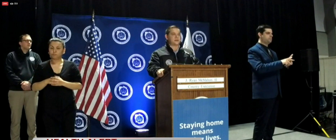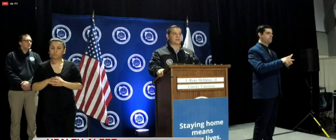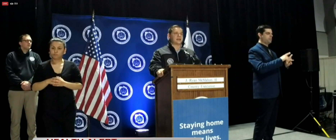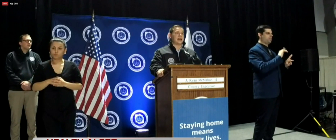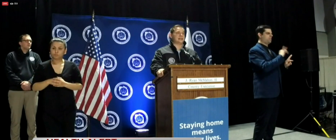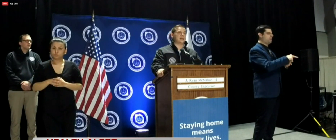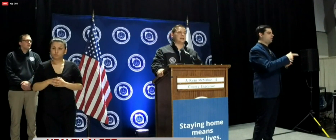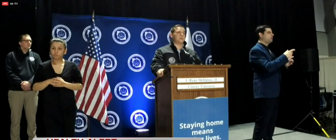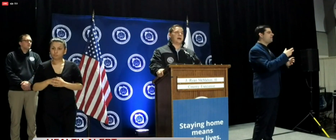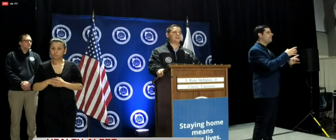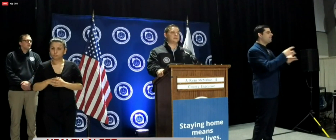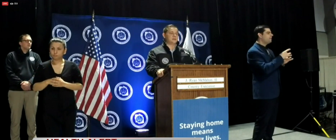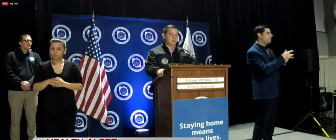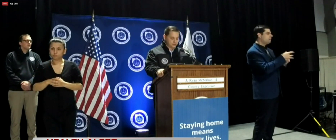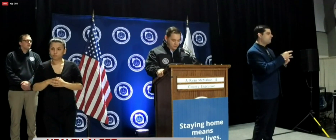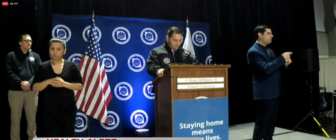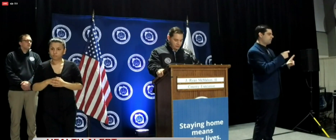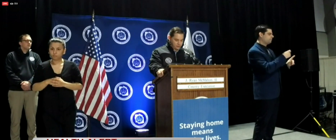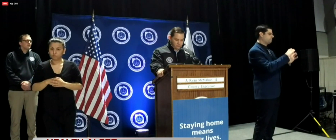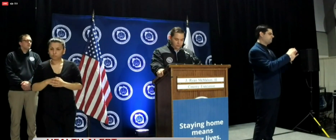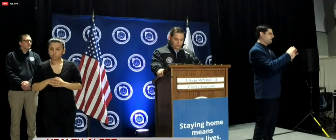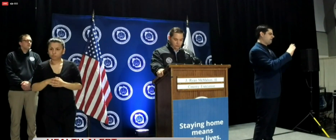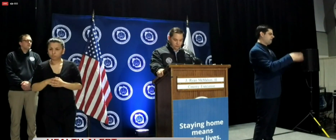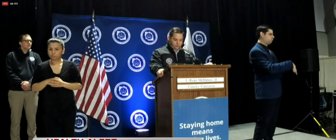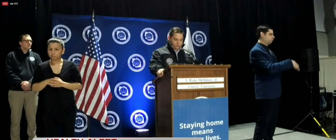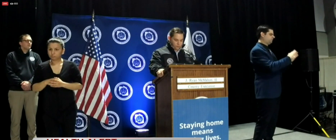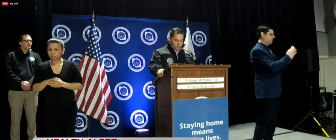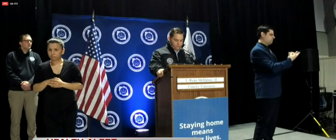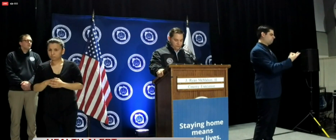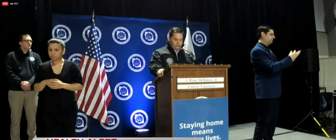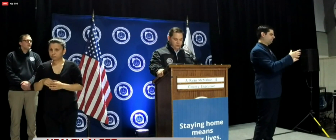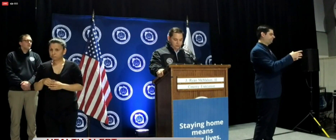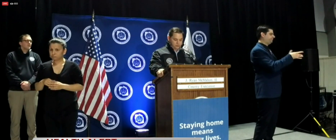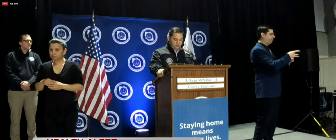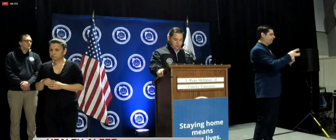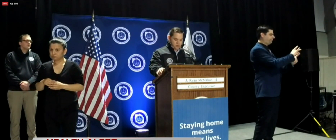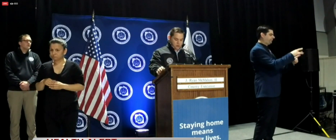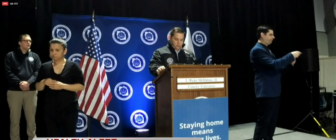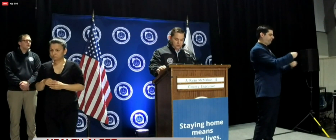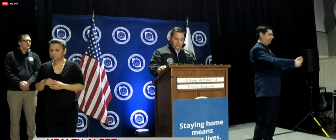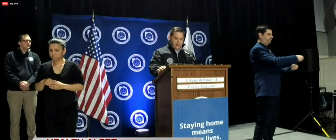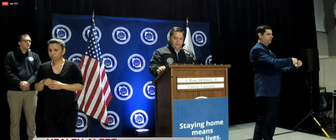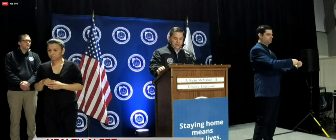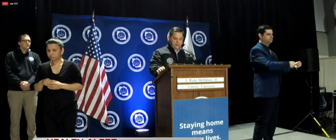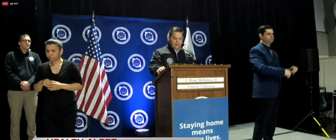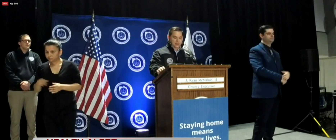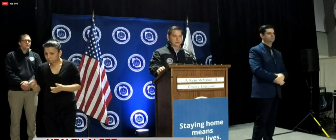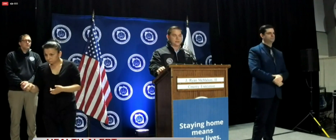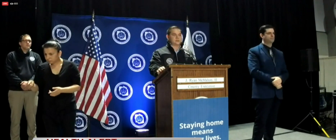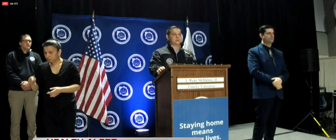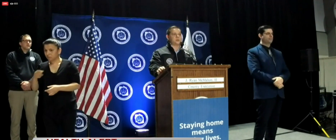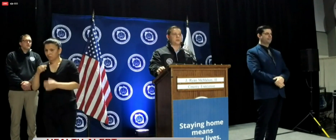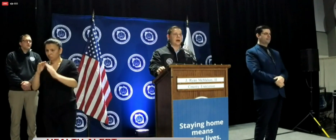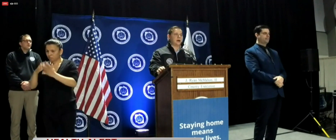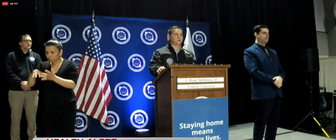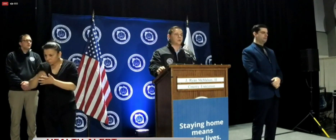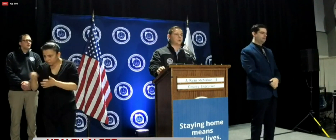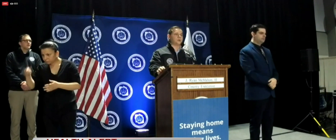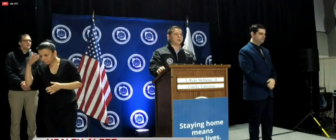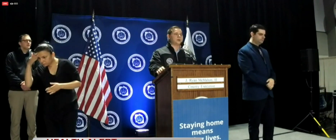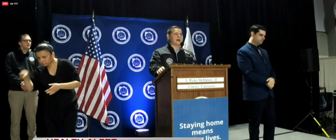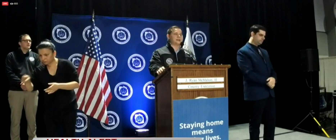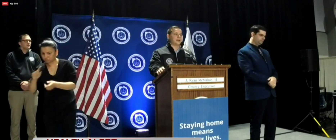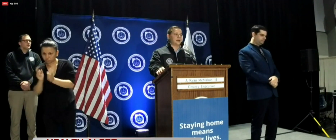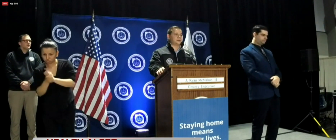47 contact positive cases for a total of 456. What's a contact case? That's typically a